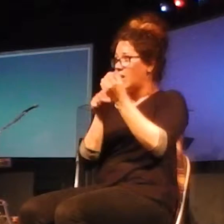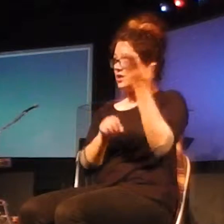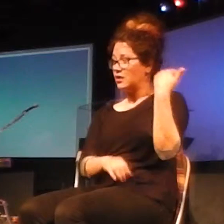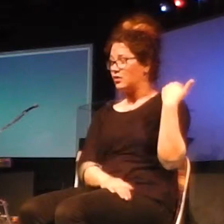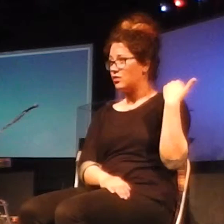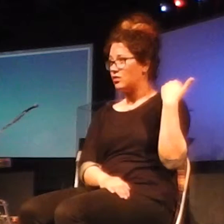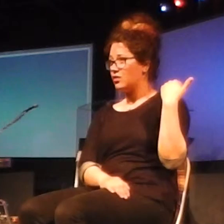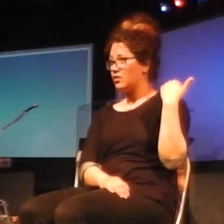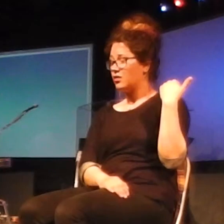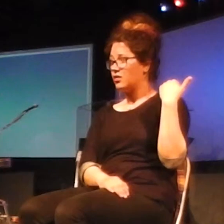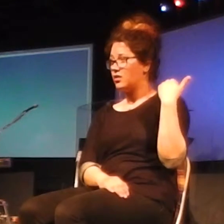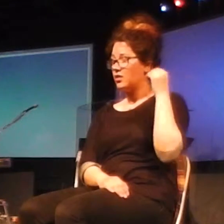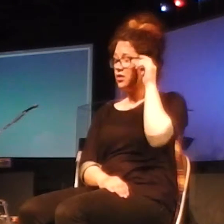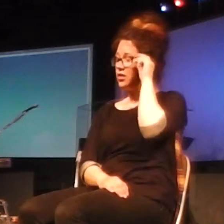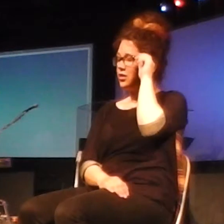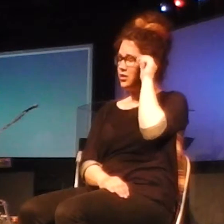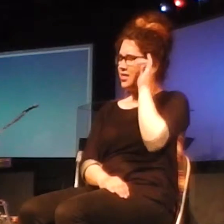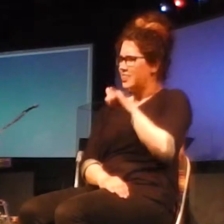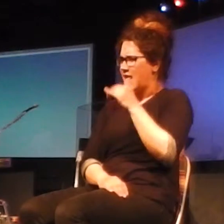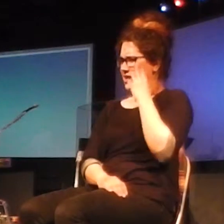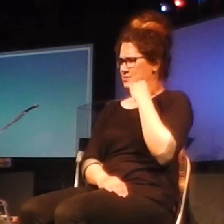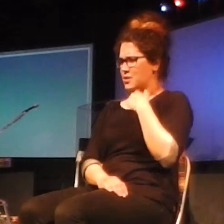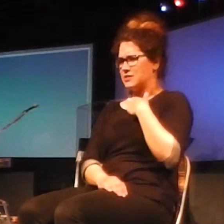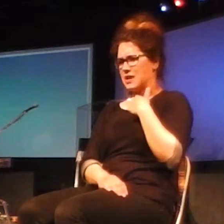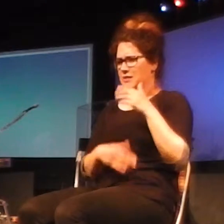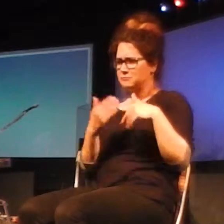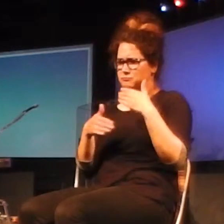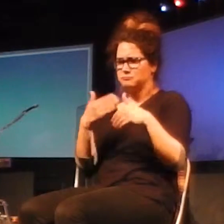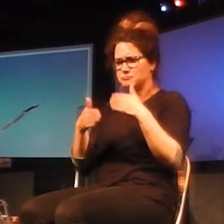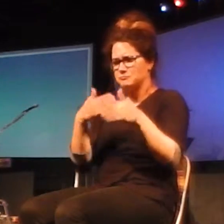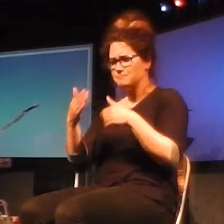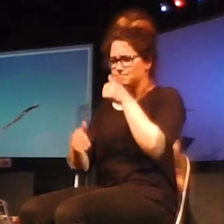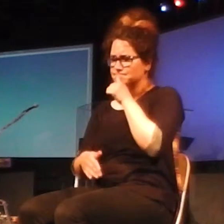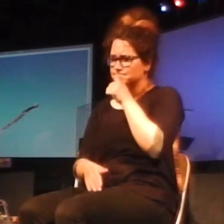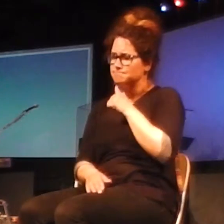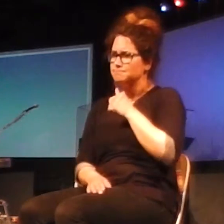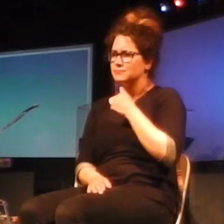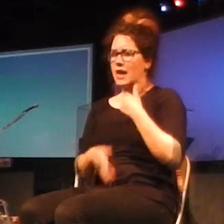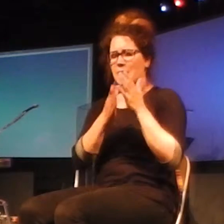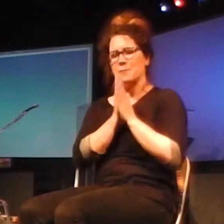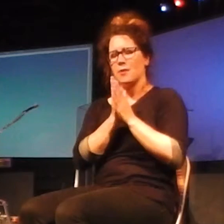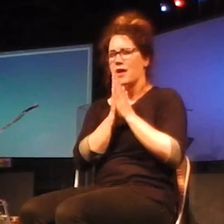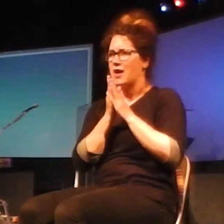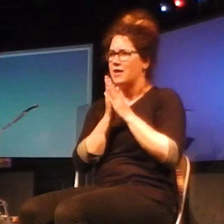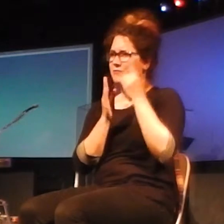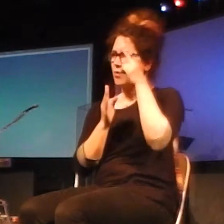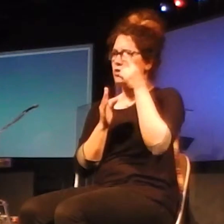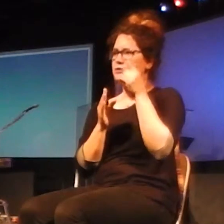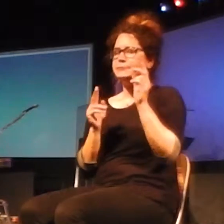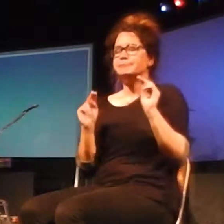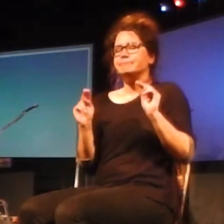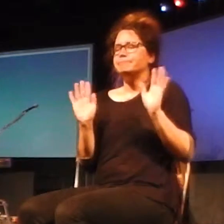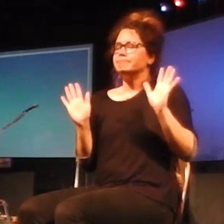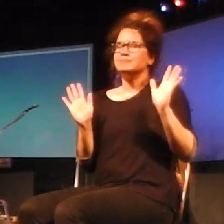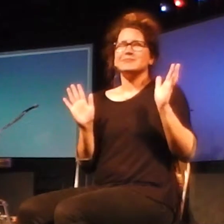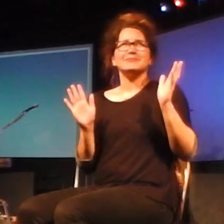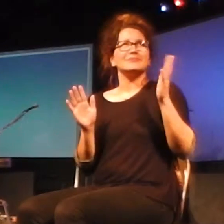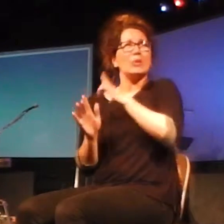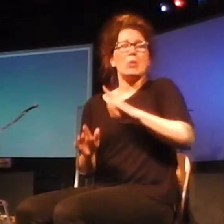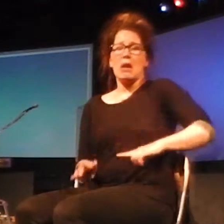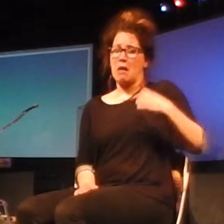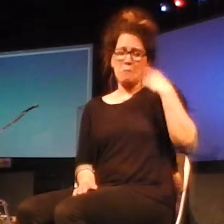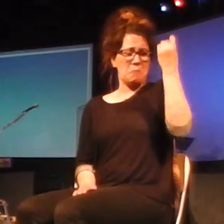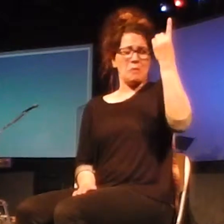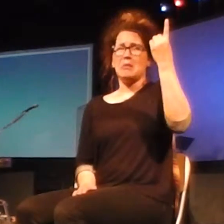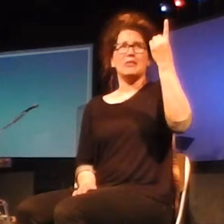walking through that experience is just the prayer of indifference. What Jesus modeled. Lord, just make me indifferent. I don't get this at all. I don't know